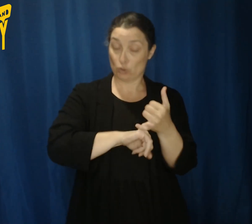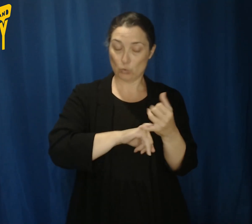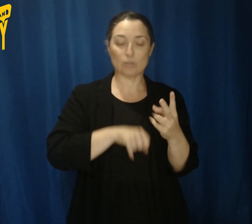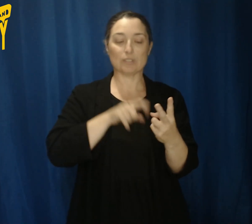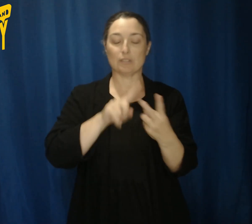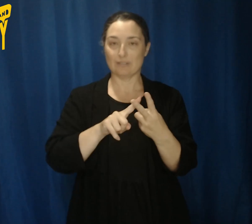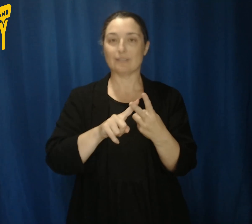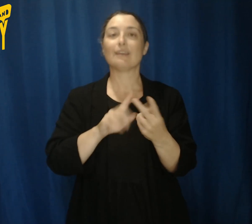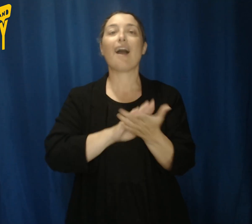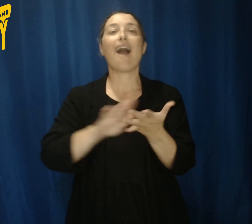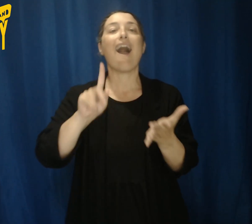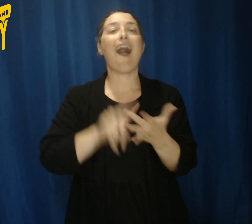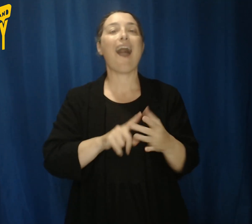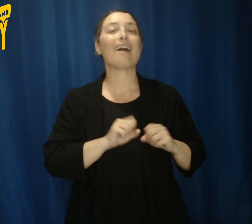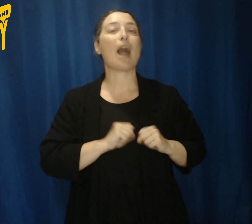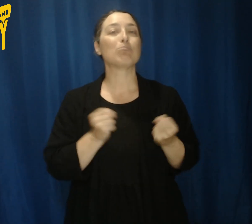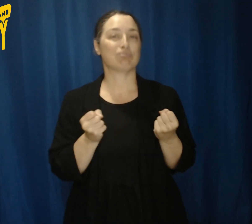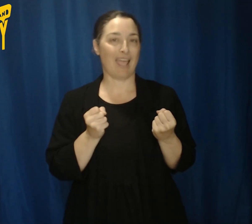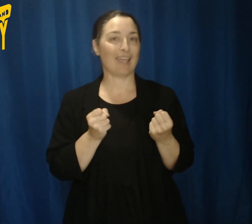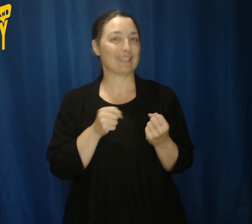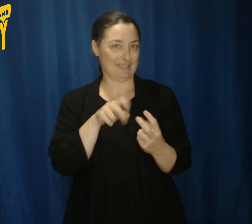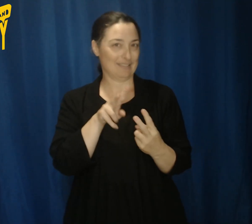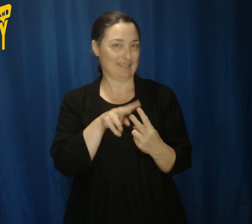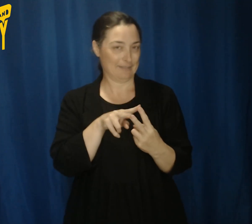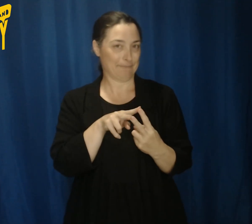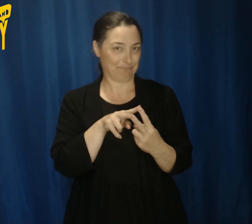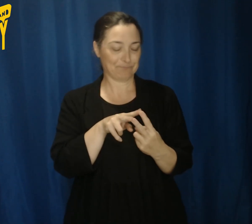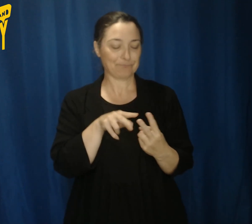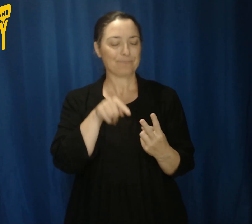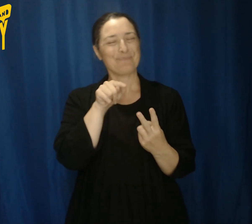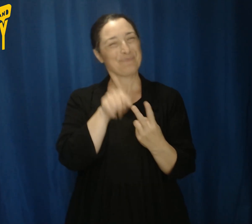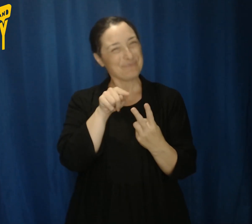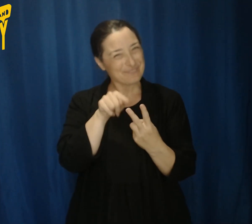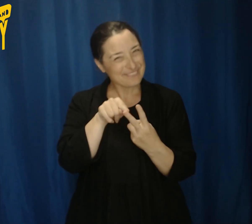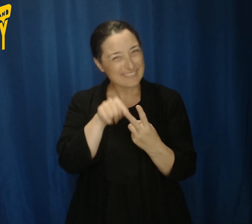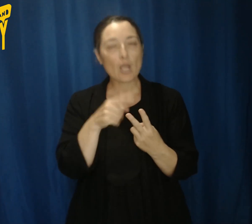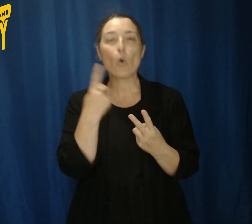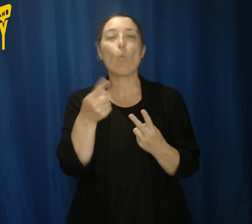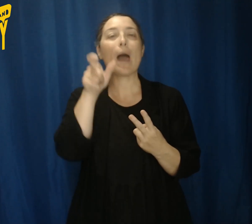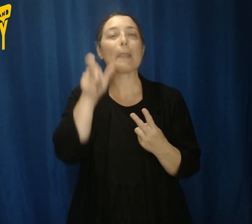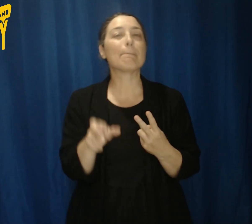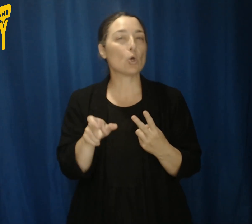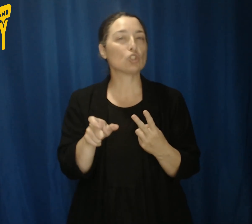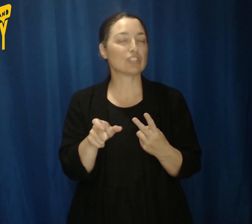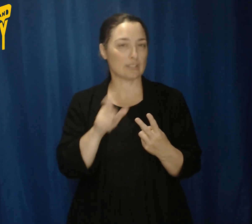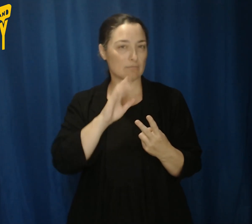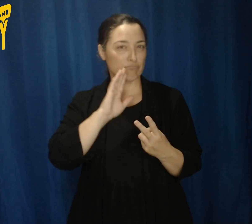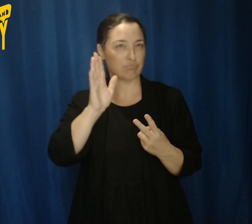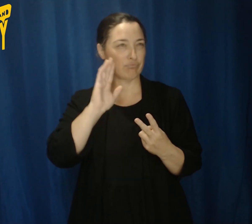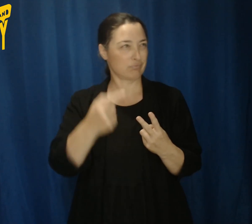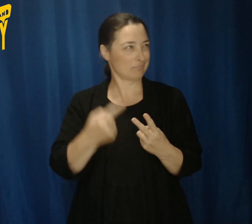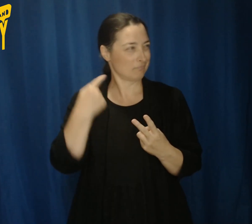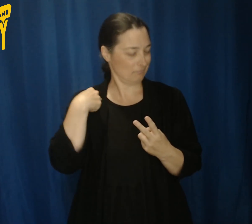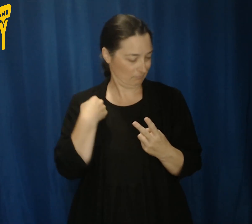Heartbreak, because I wanted to have... High Heartbreak was a one-person show that I put on in 2018 or